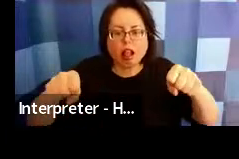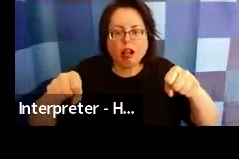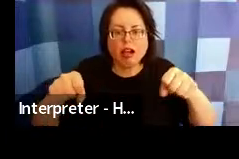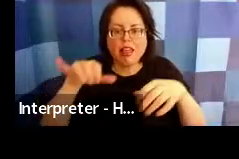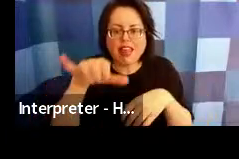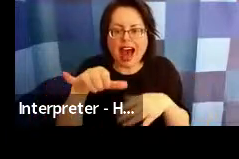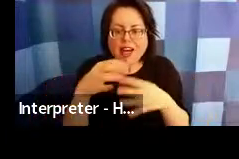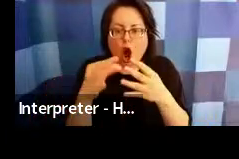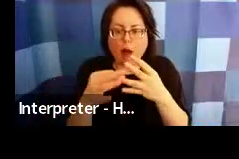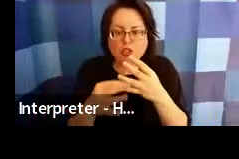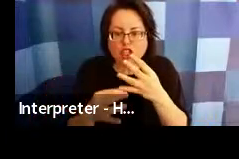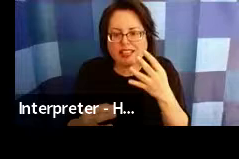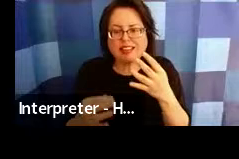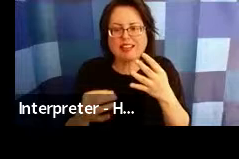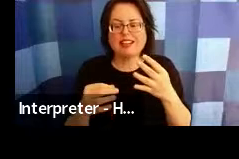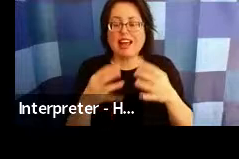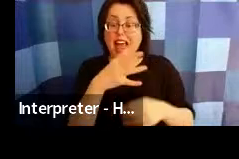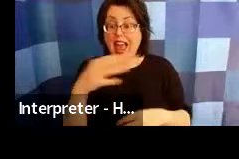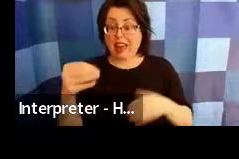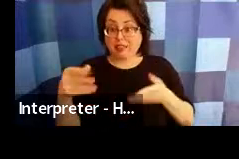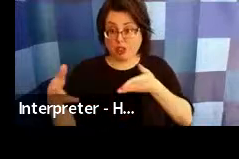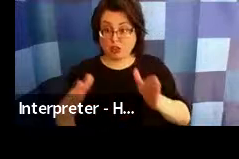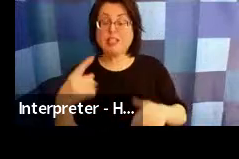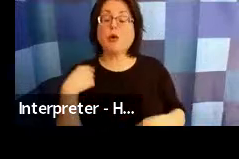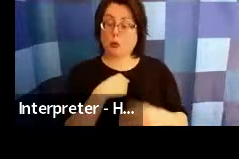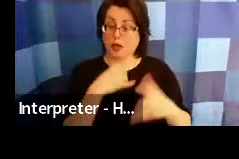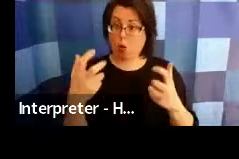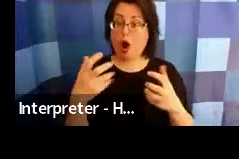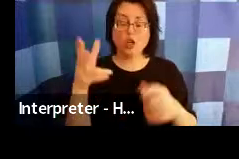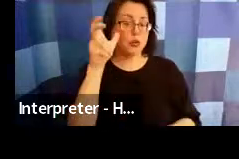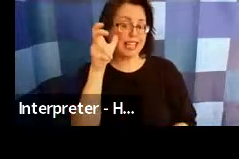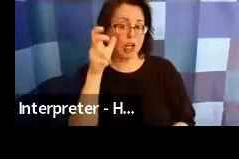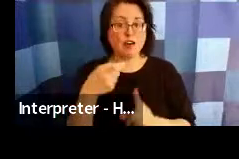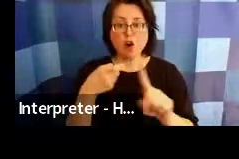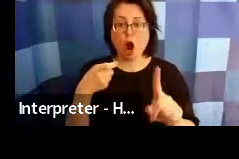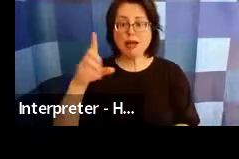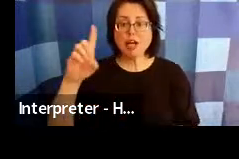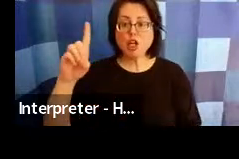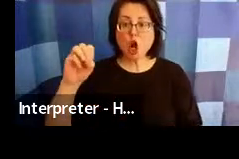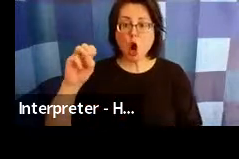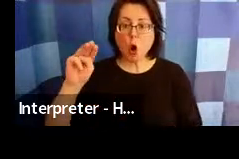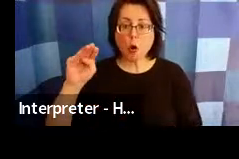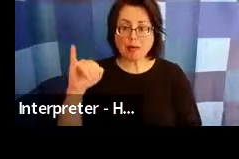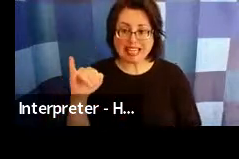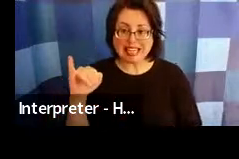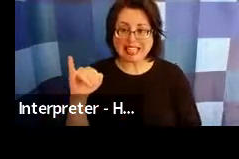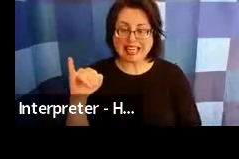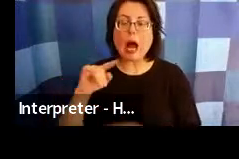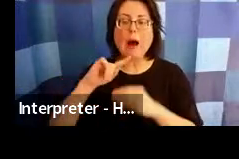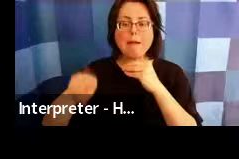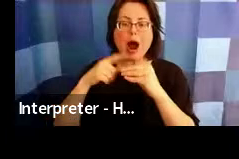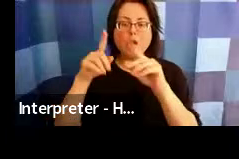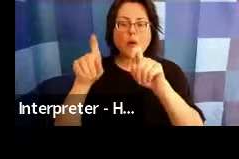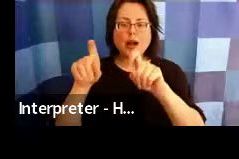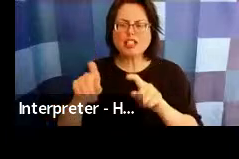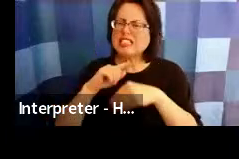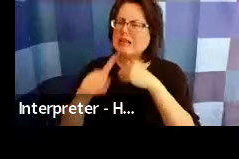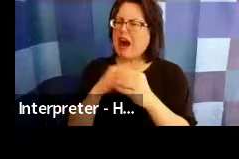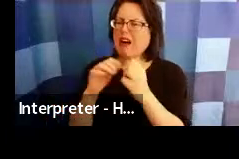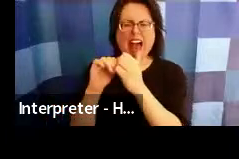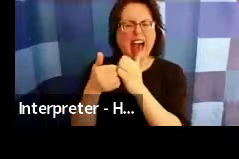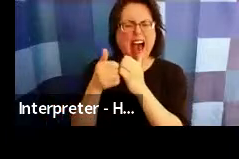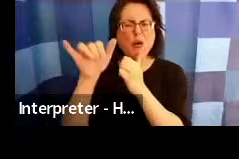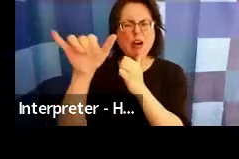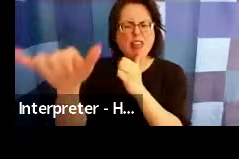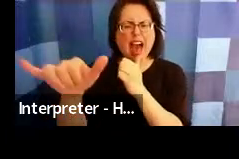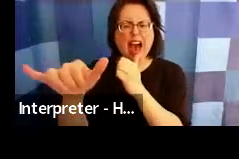want to hear from our colleagues at the Department of Mobility and Infrastructure, as well as from Innovate PGH on the broader questions about how the modes are meant to work together and how they